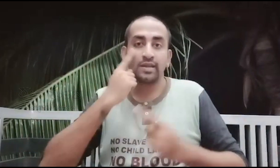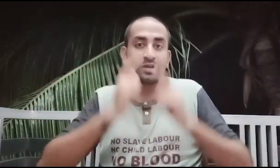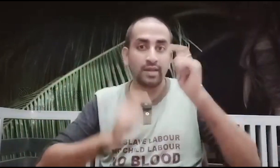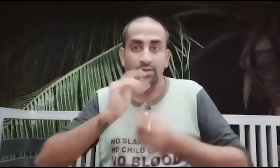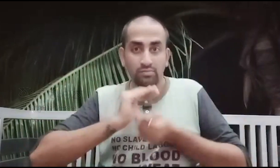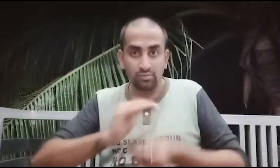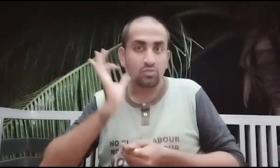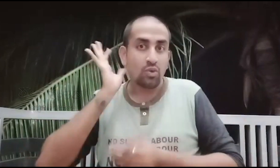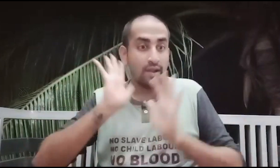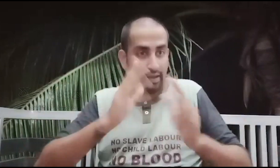it.